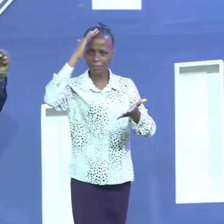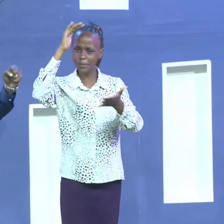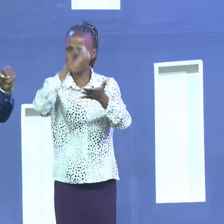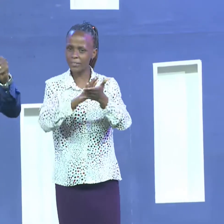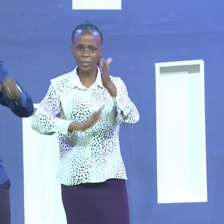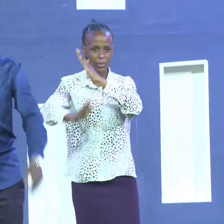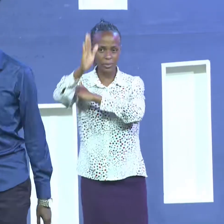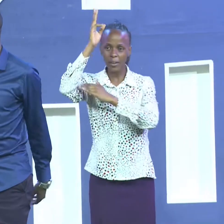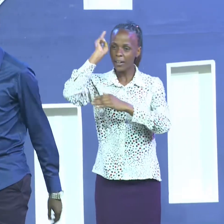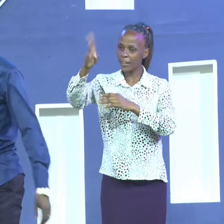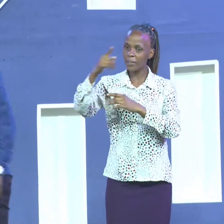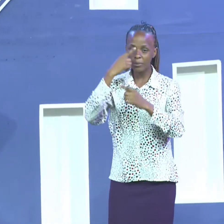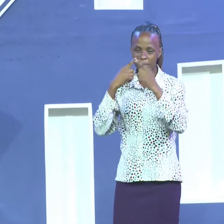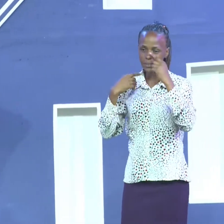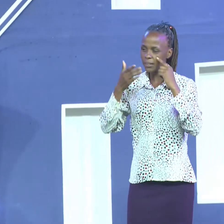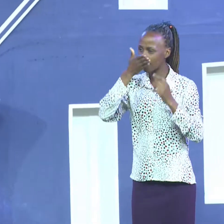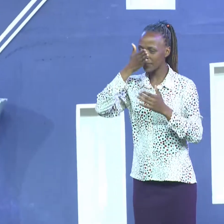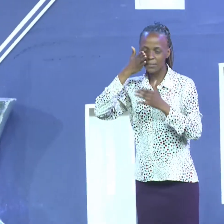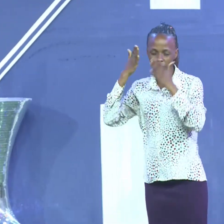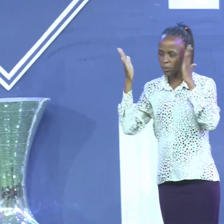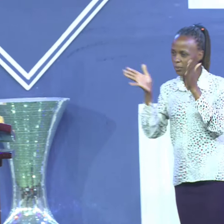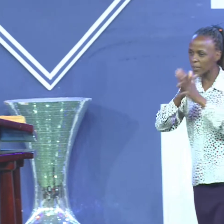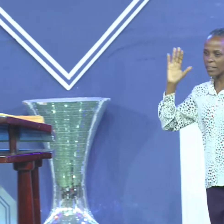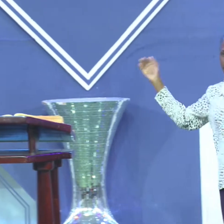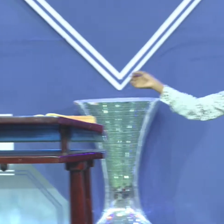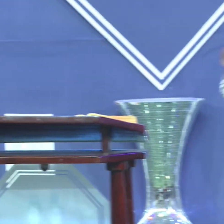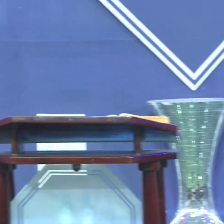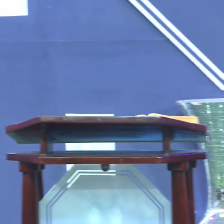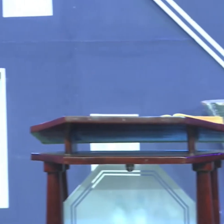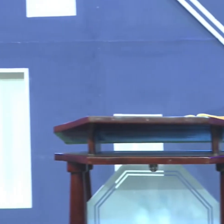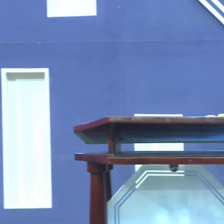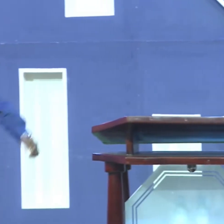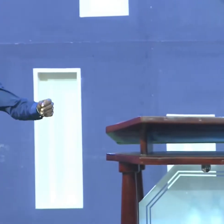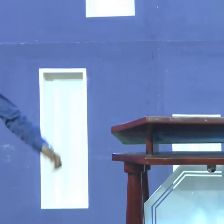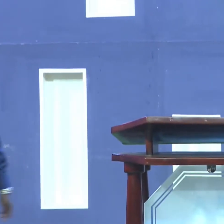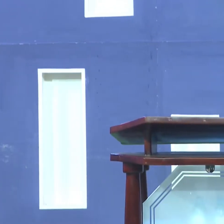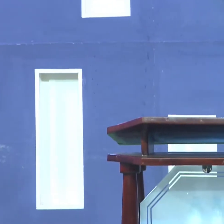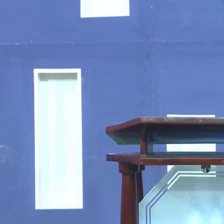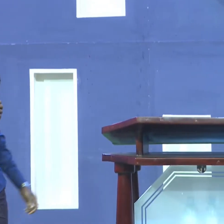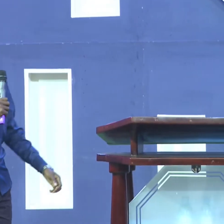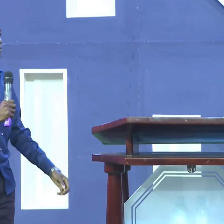believe God, He's going to wipe away your tears. Hallelujah.